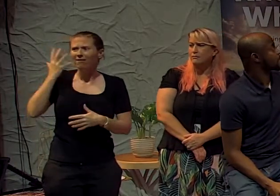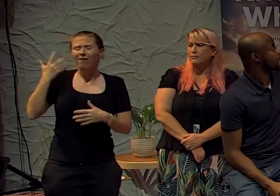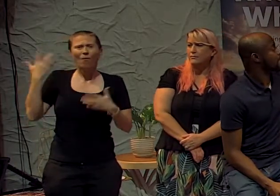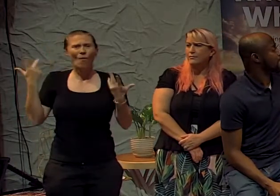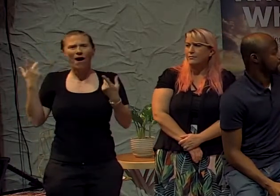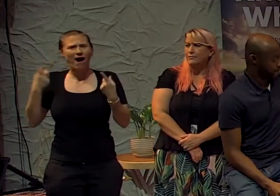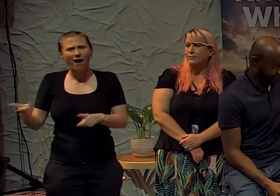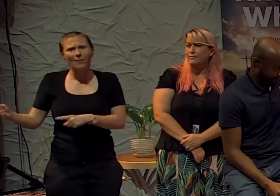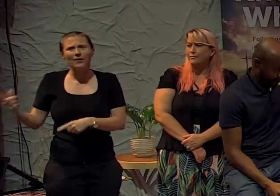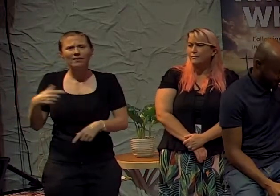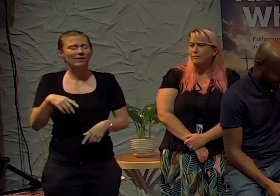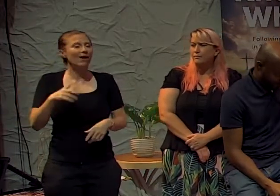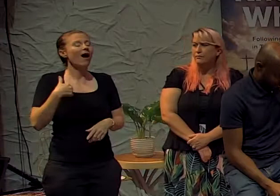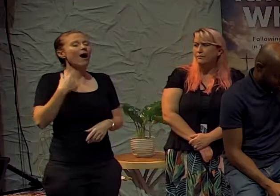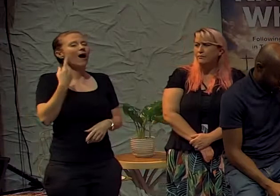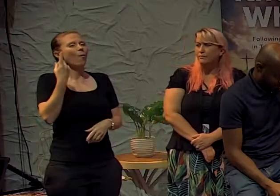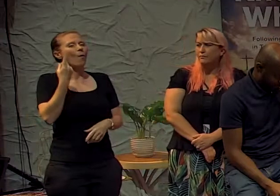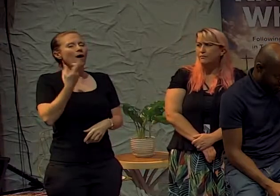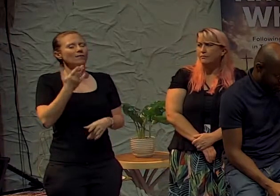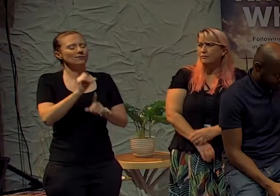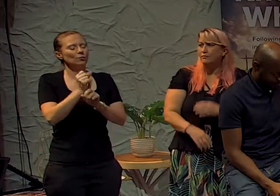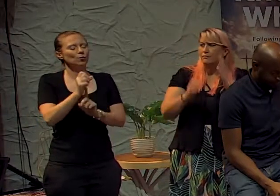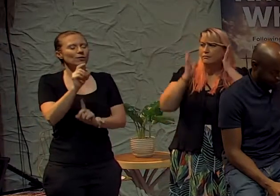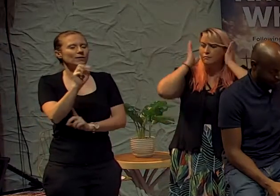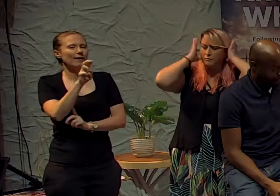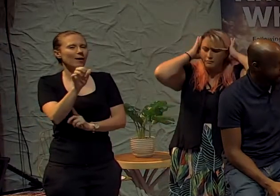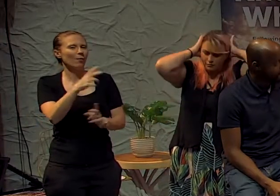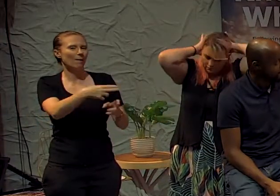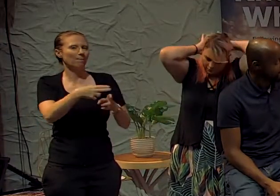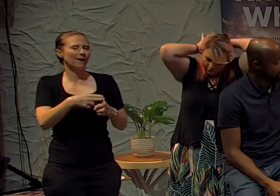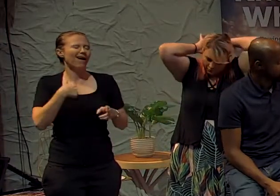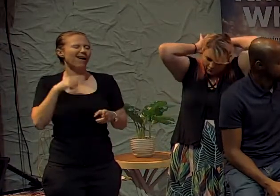had one in particular that Terry wanted me to talk about.